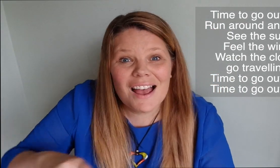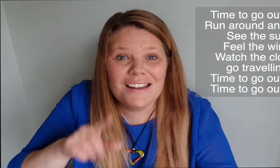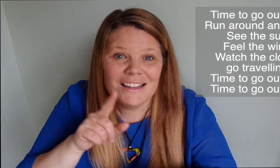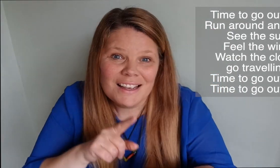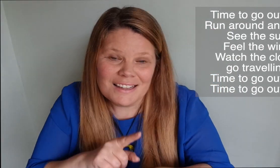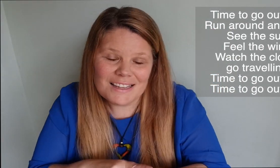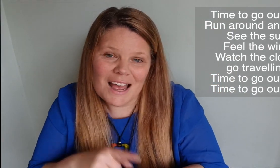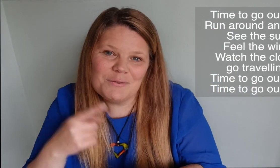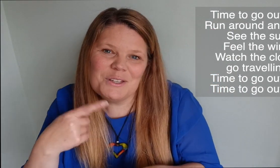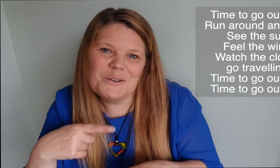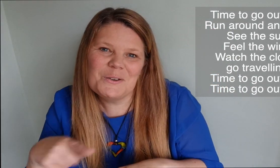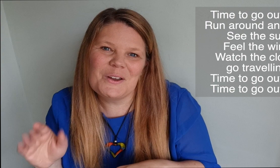outside, time to go